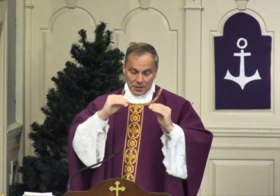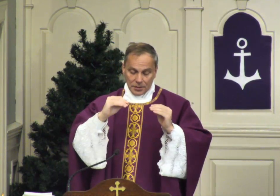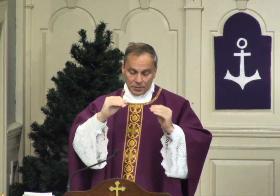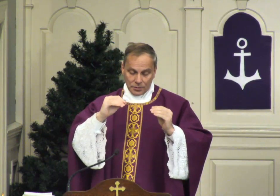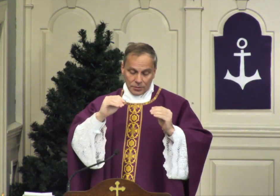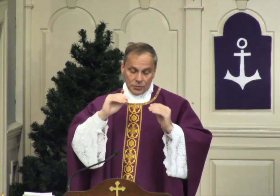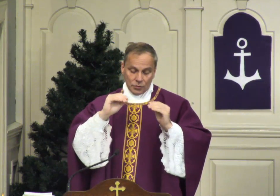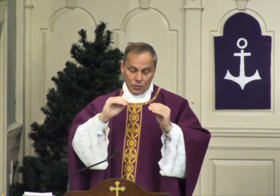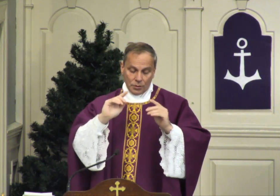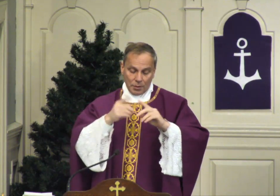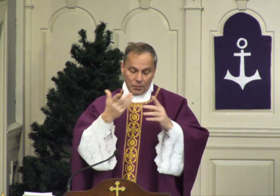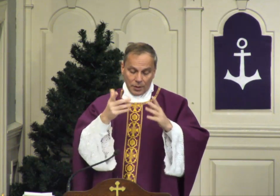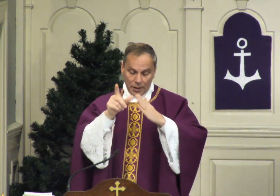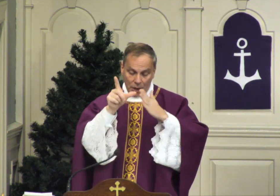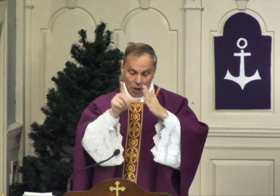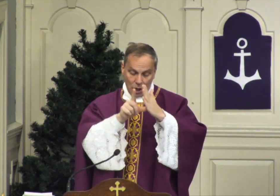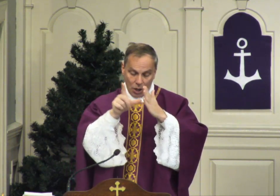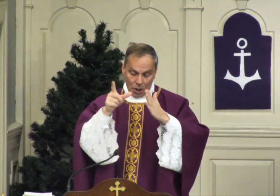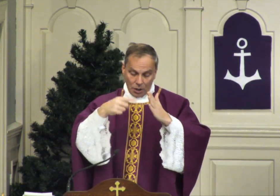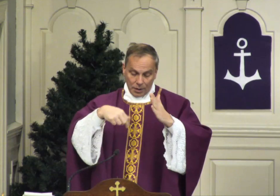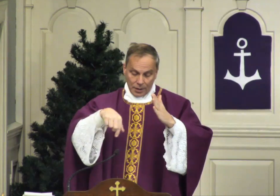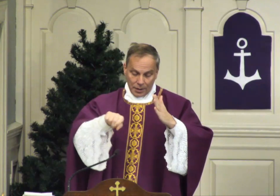Pharisees and teachers of the law,